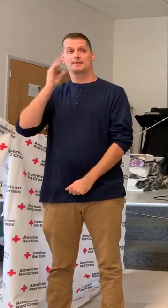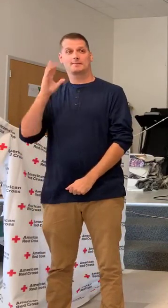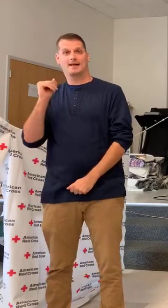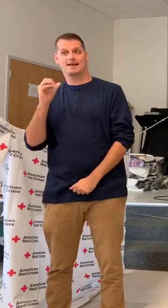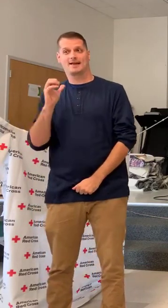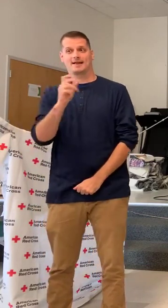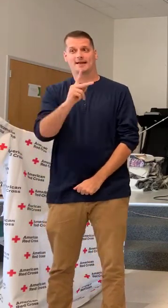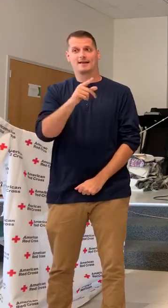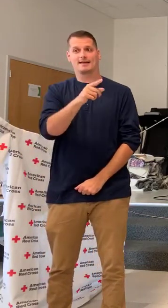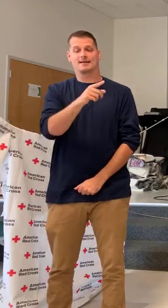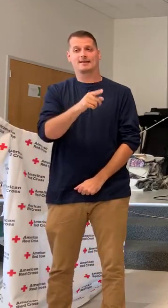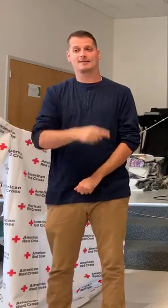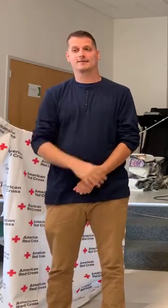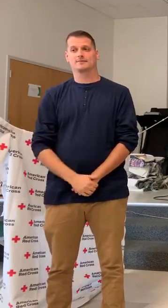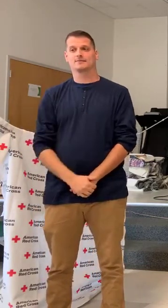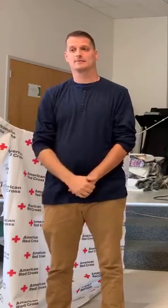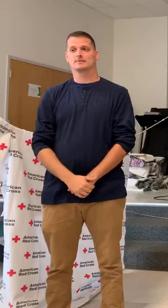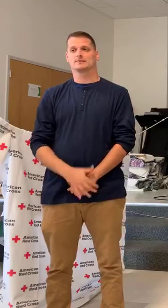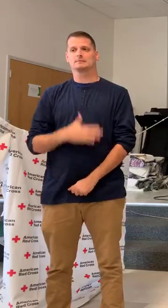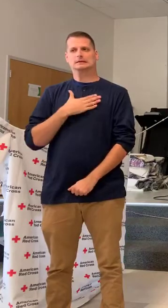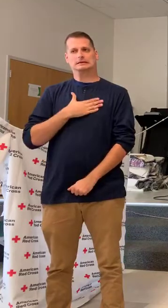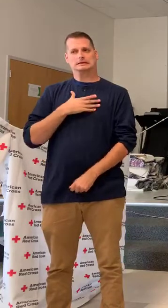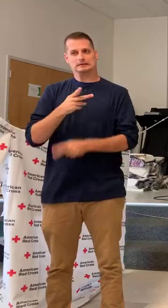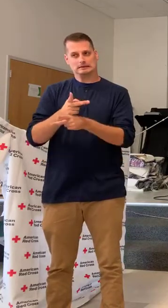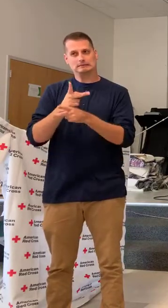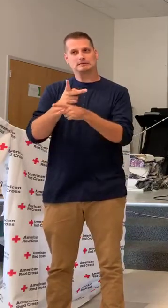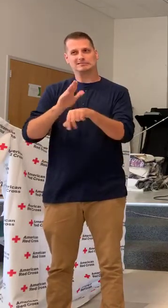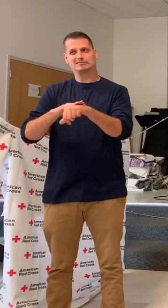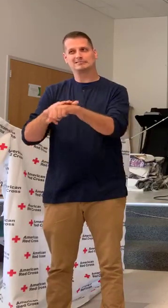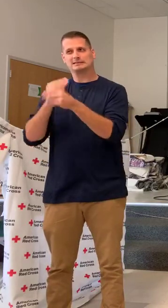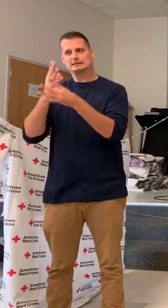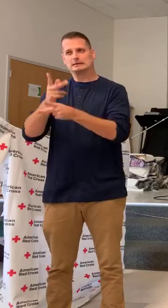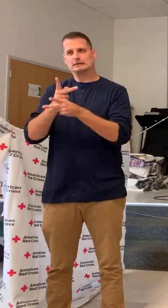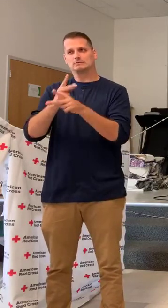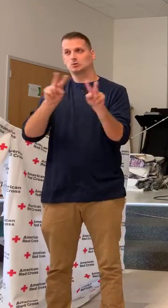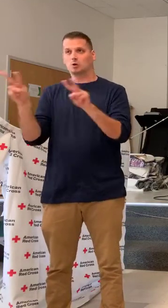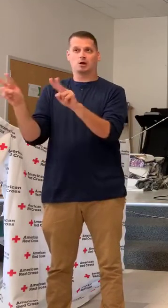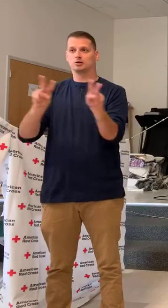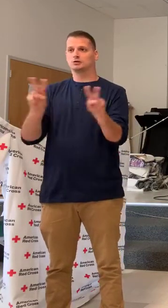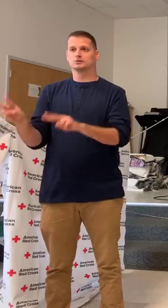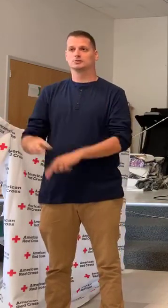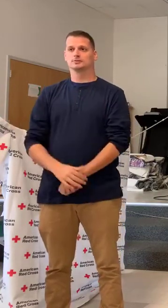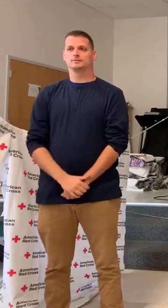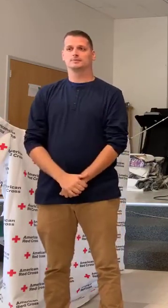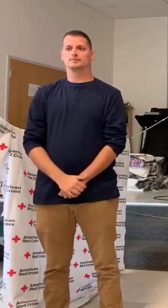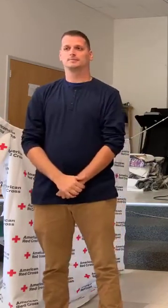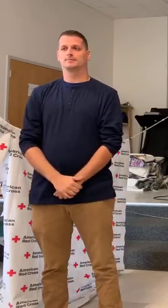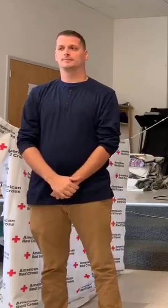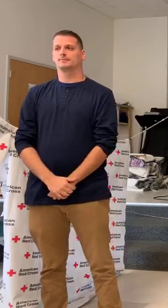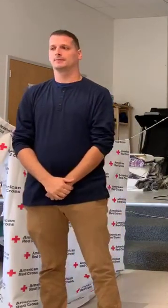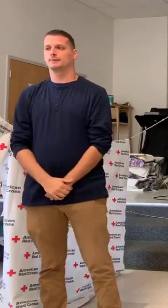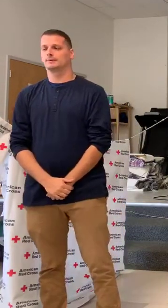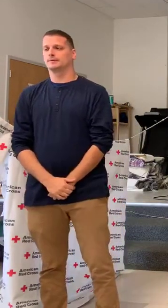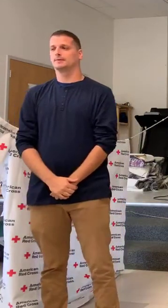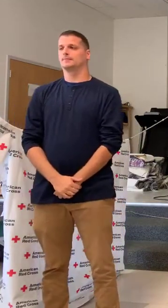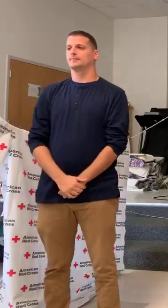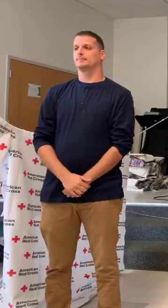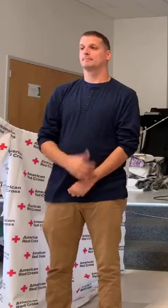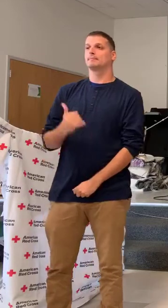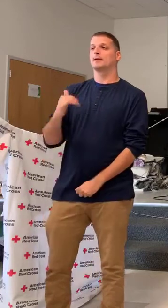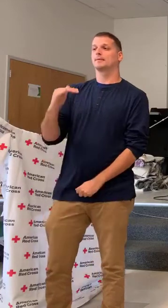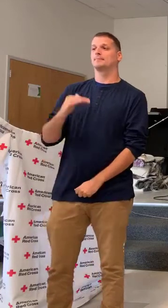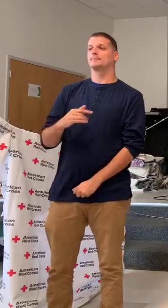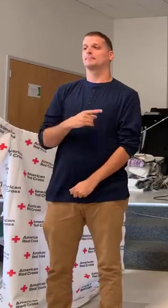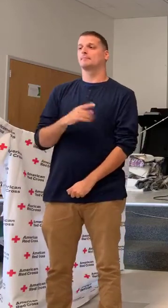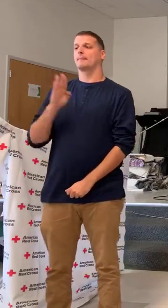safe. Thank you. All right, thanks, Pam. And next up, I know we're kind of moving quickly here, but then we'll get to Q&A. Bill Morrow